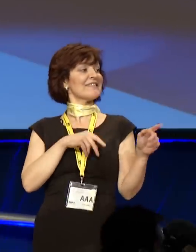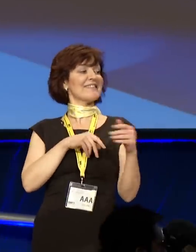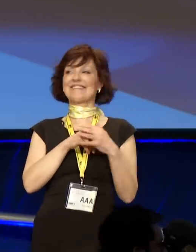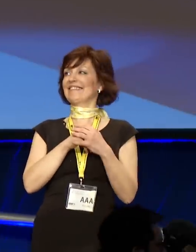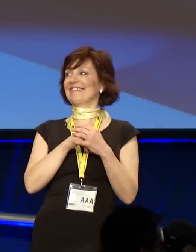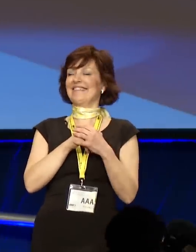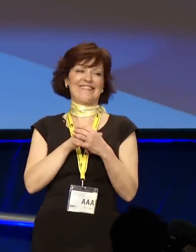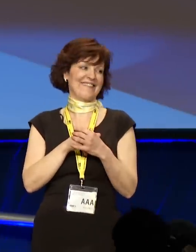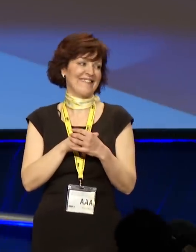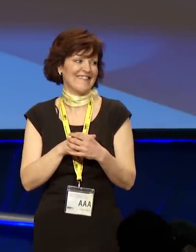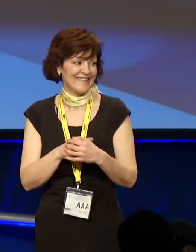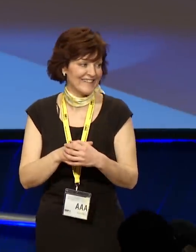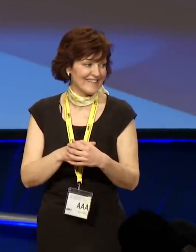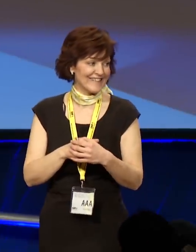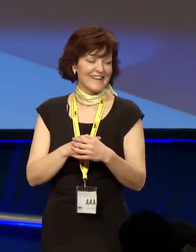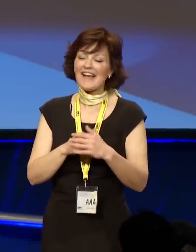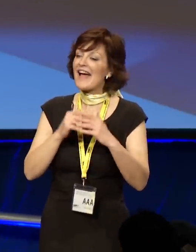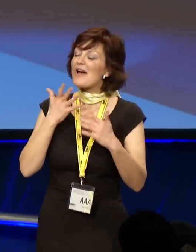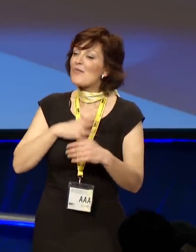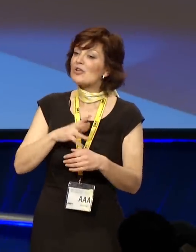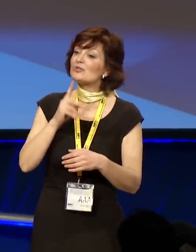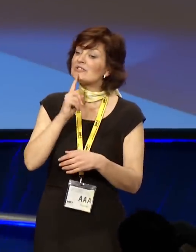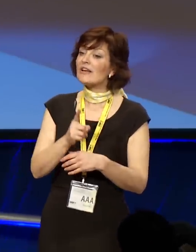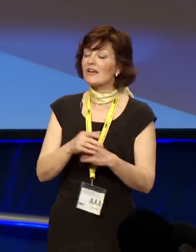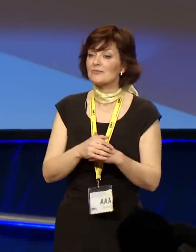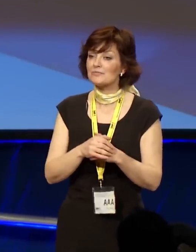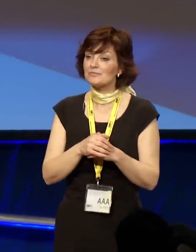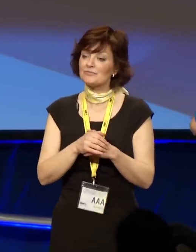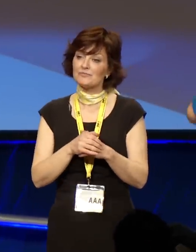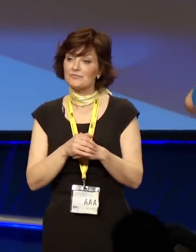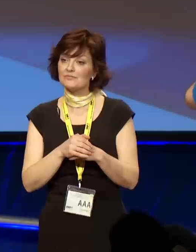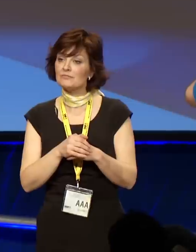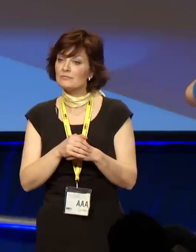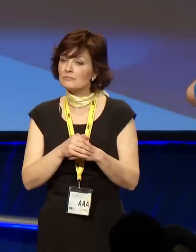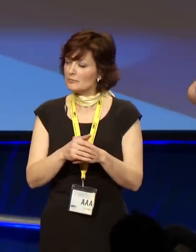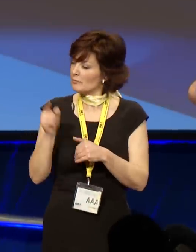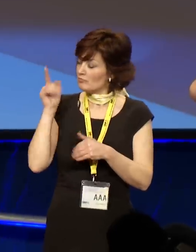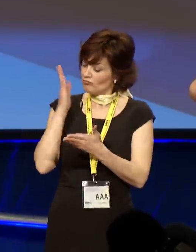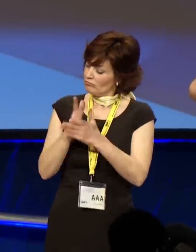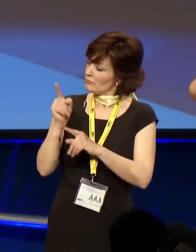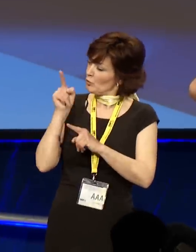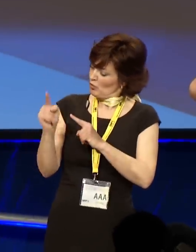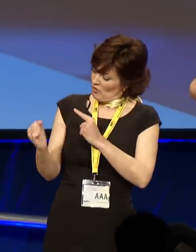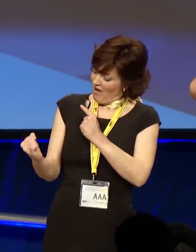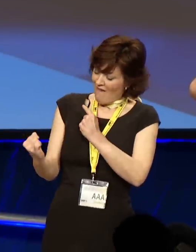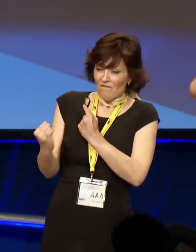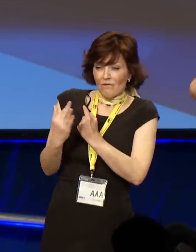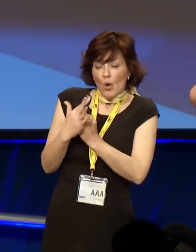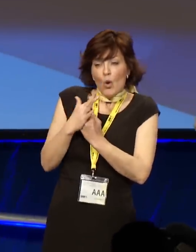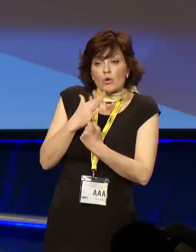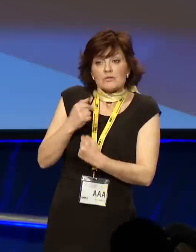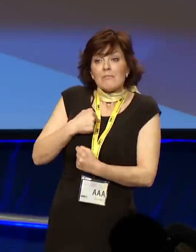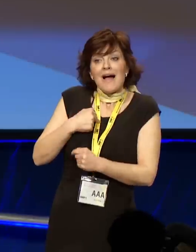Hi. I just wanted to say that... you influenced my nephew, who